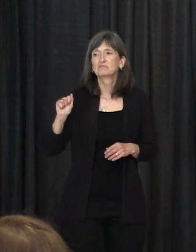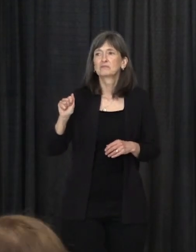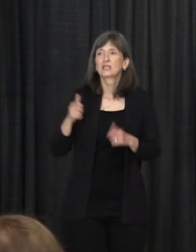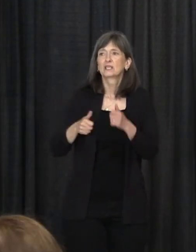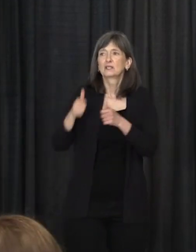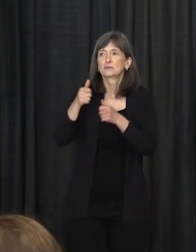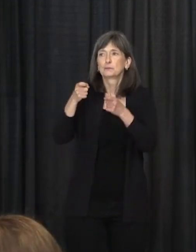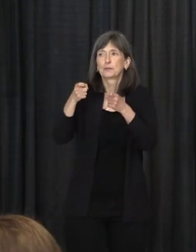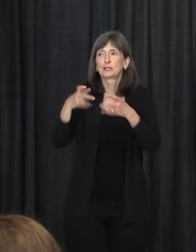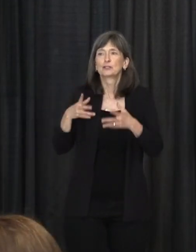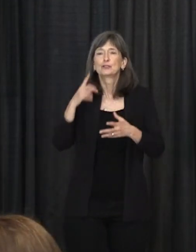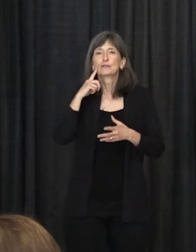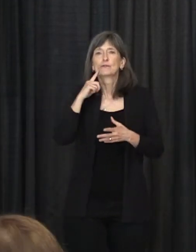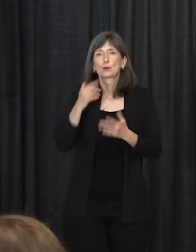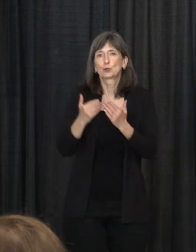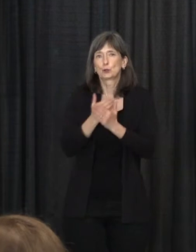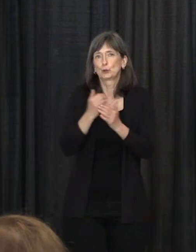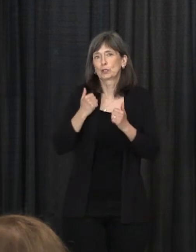Canadians. Mr. Alaguza.